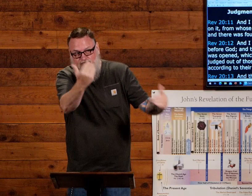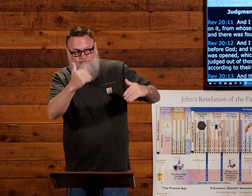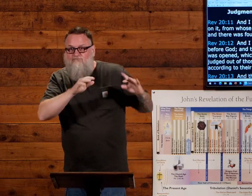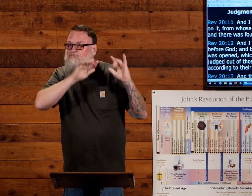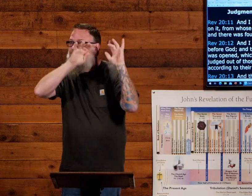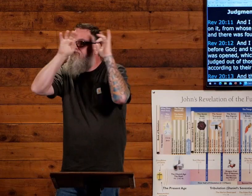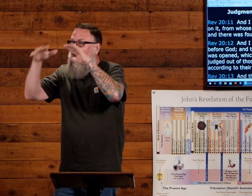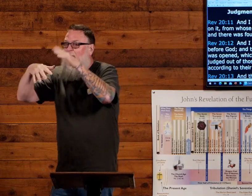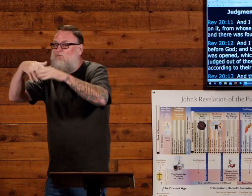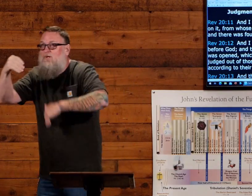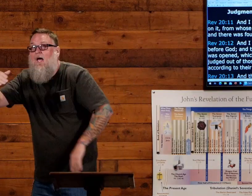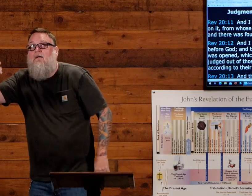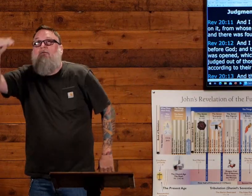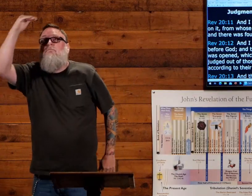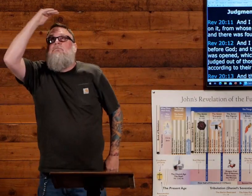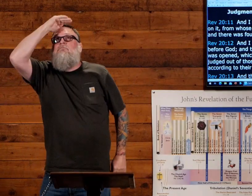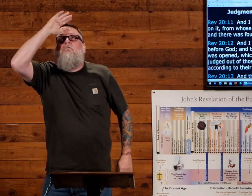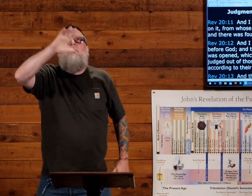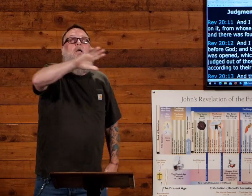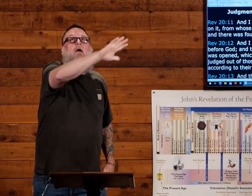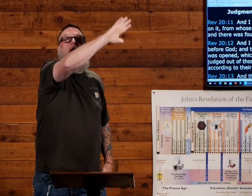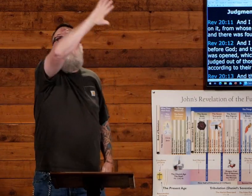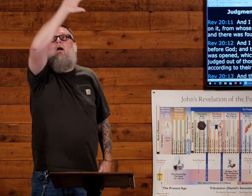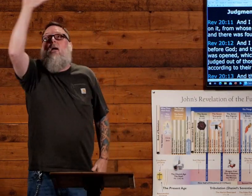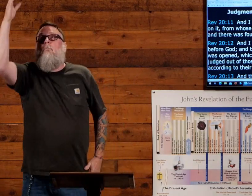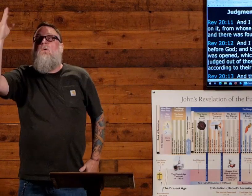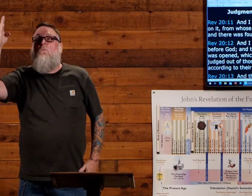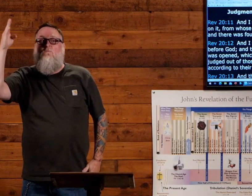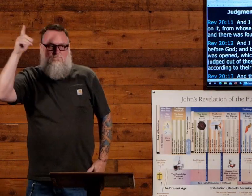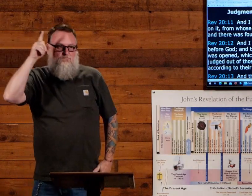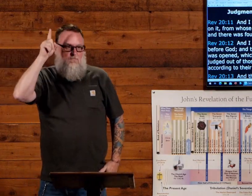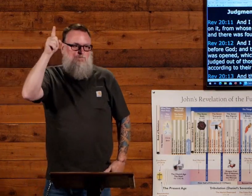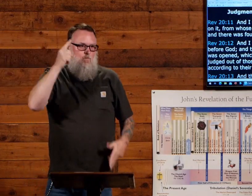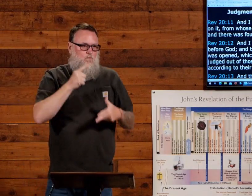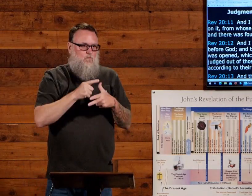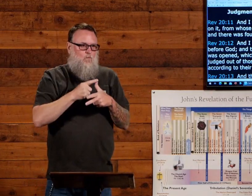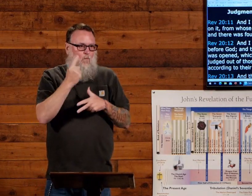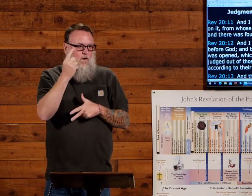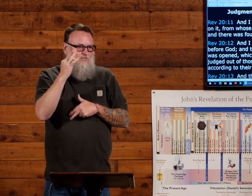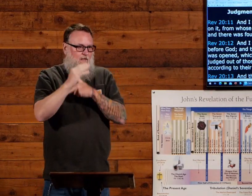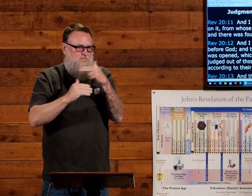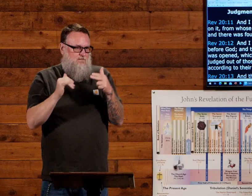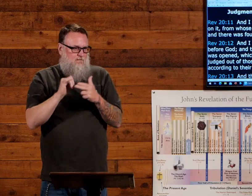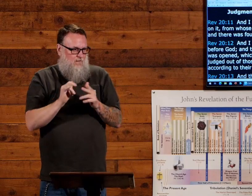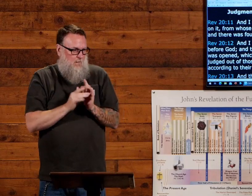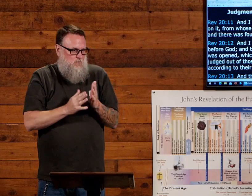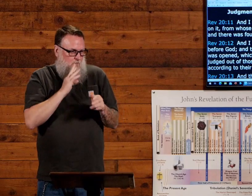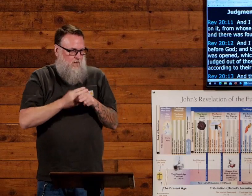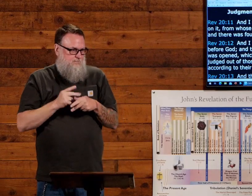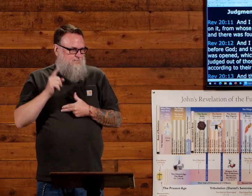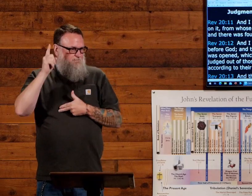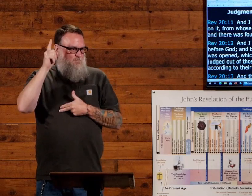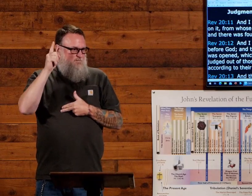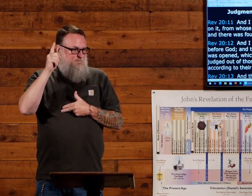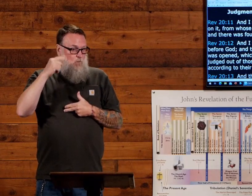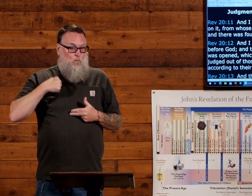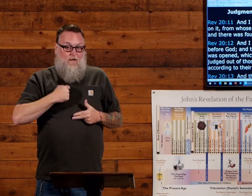for, if we were to go outside and look up into the stars, into the sky, that's one considered one heaven, the